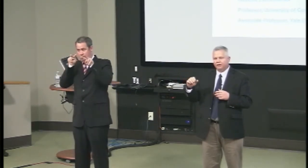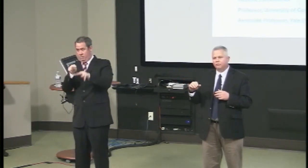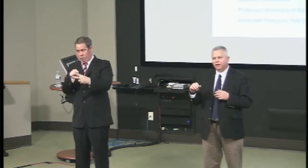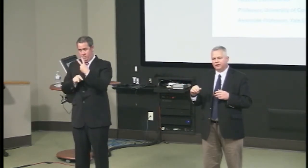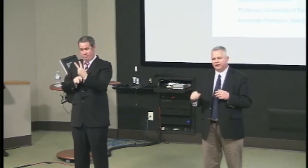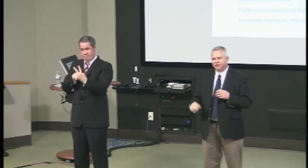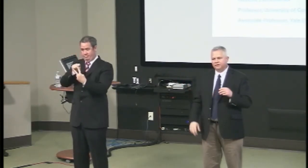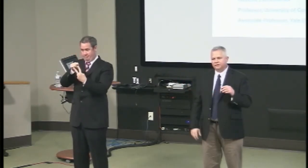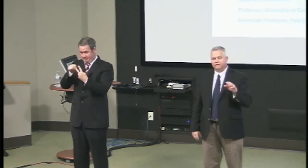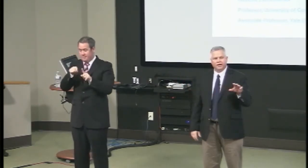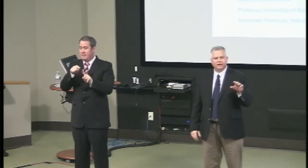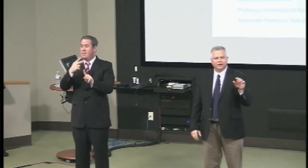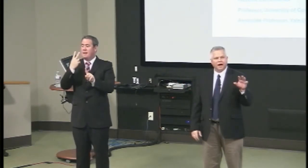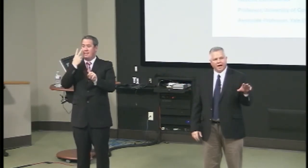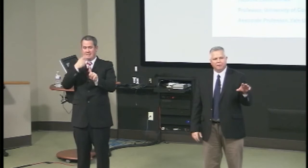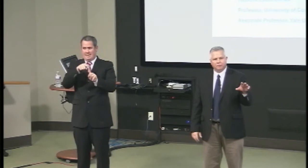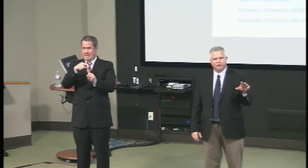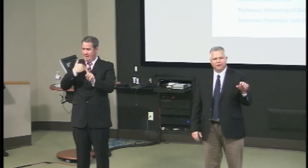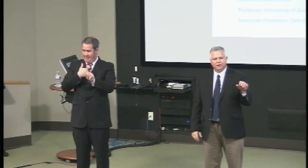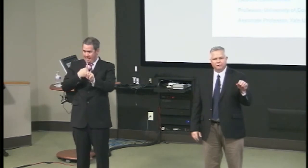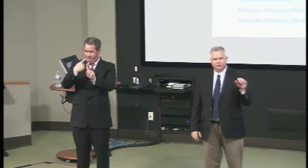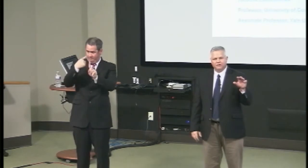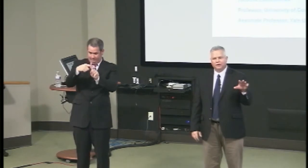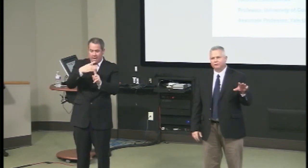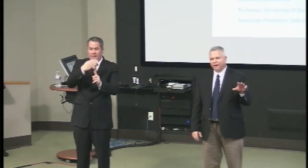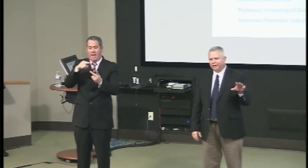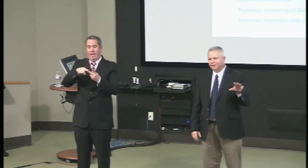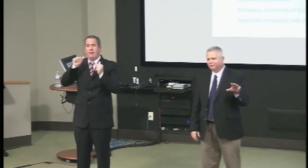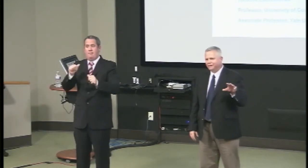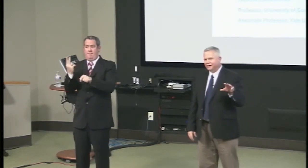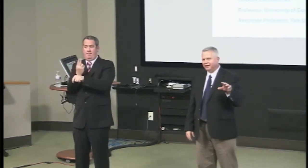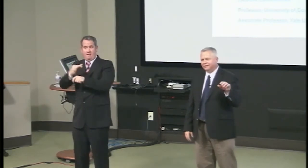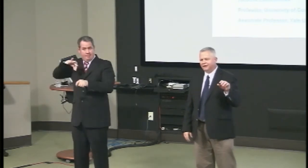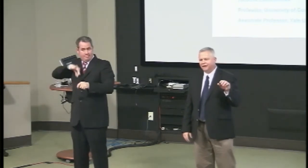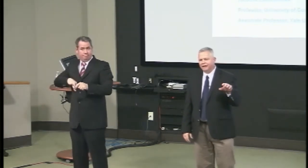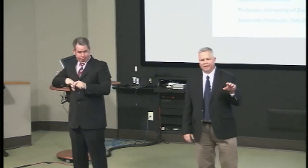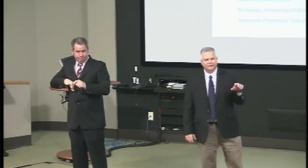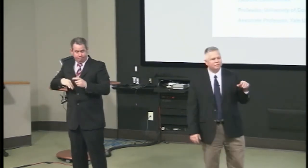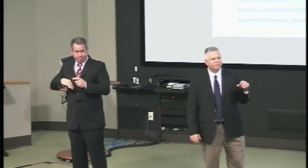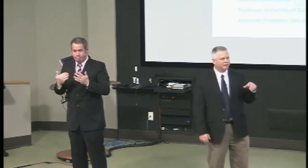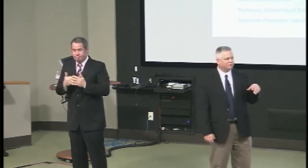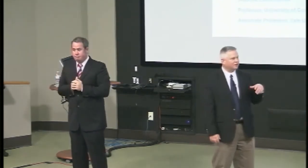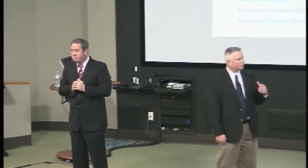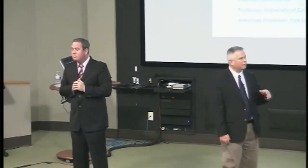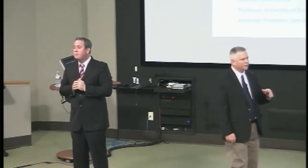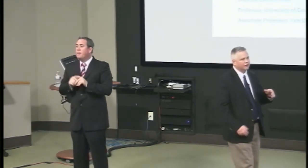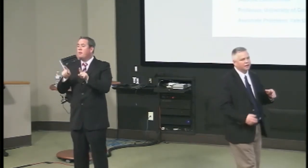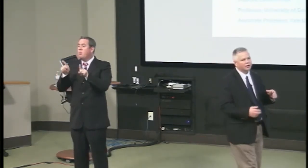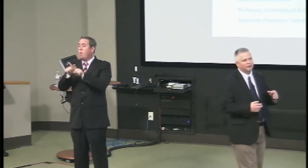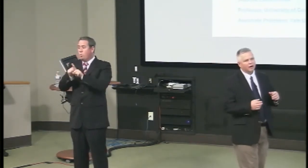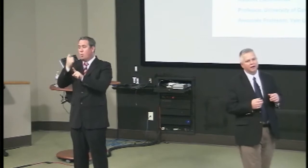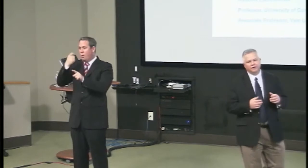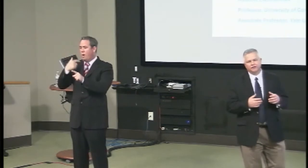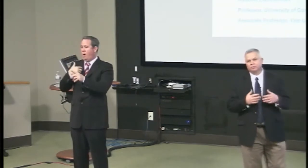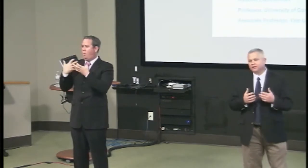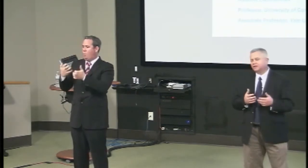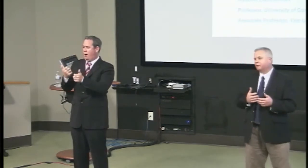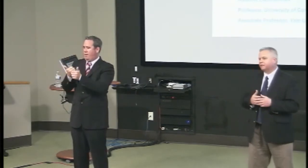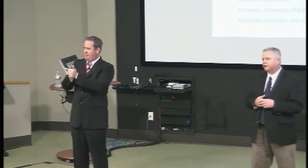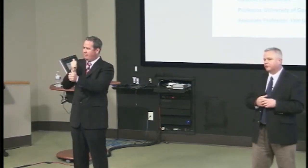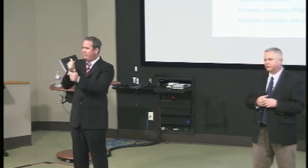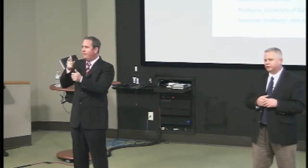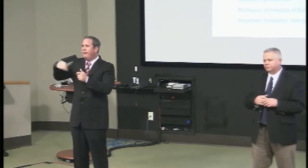the other one is avoiding the hype, which is also great and sometimes inappropriate. There's much